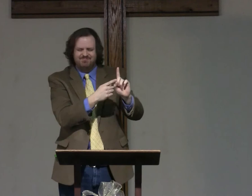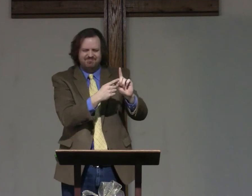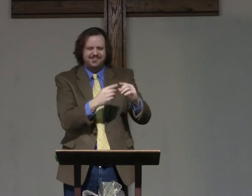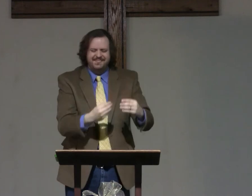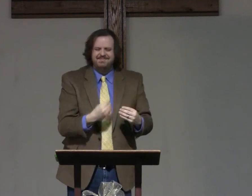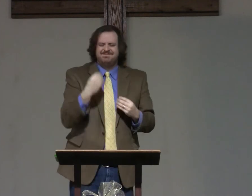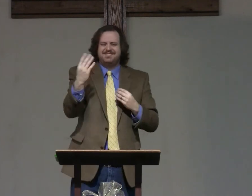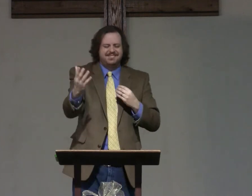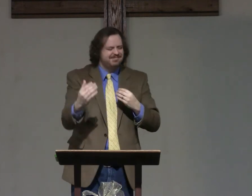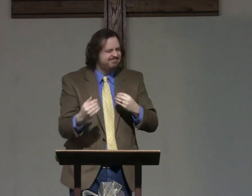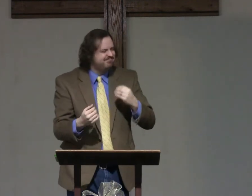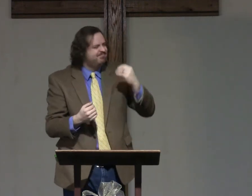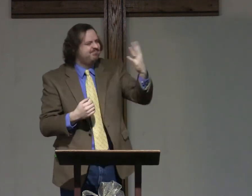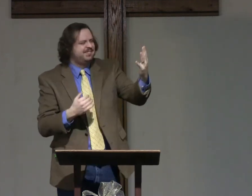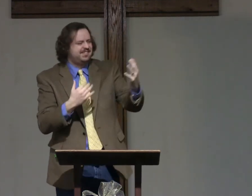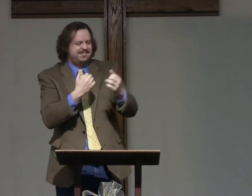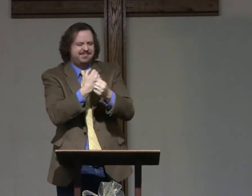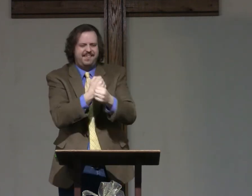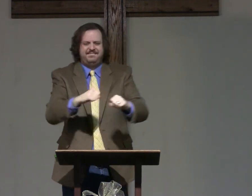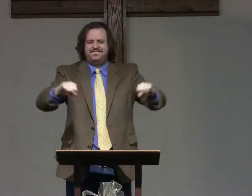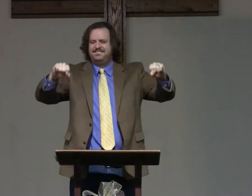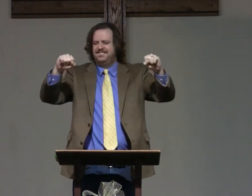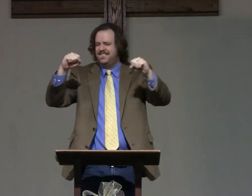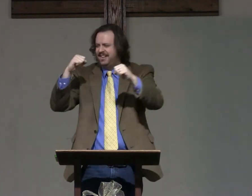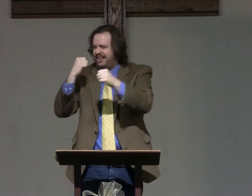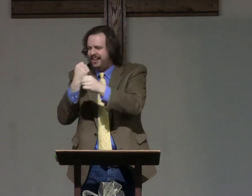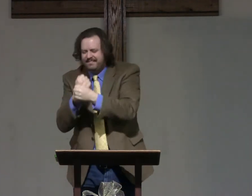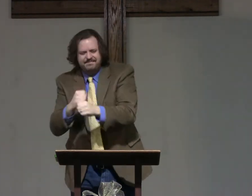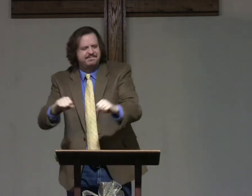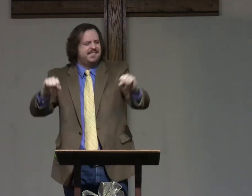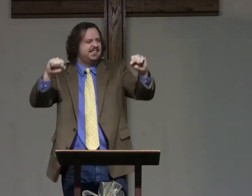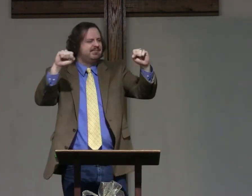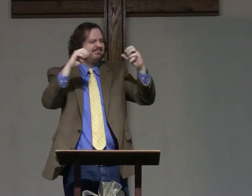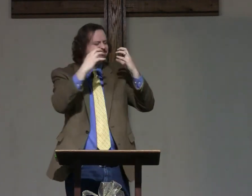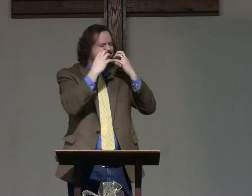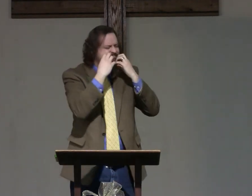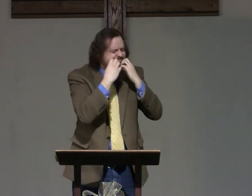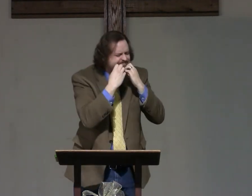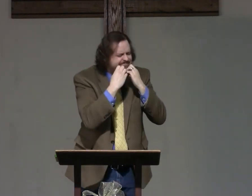Jesus came to earth to give them freedom and salvation,